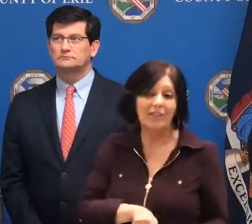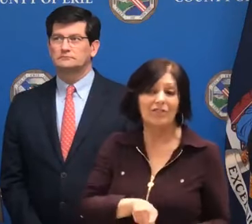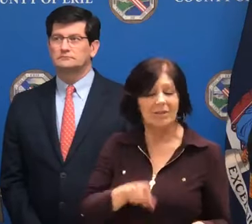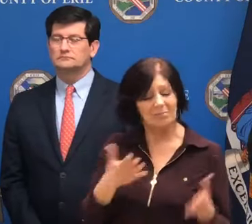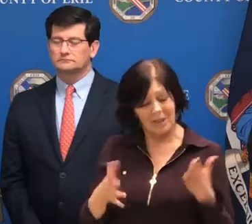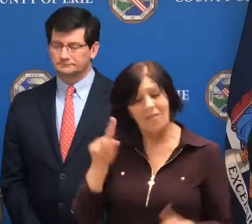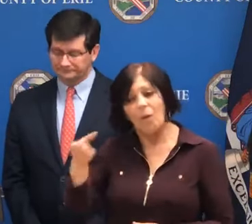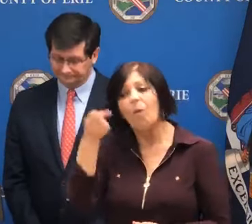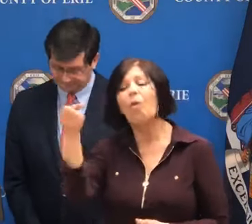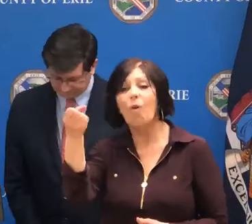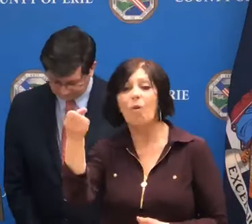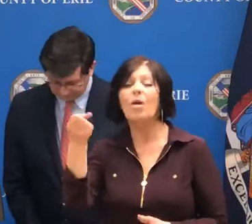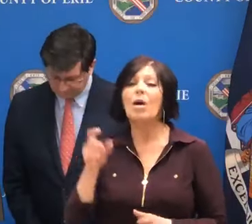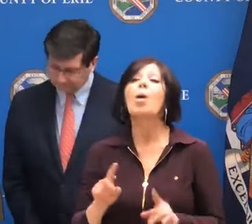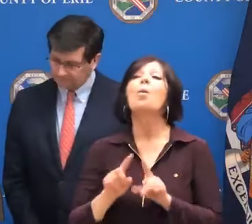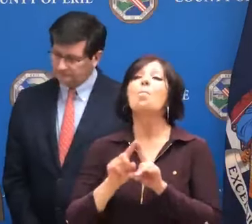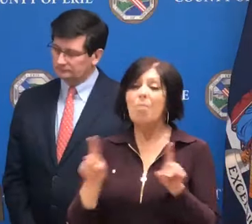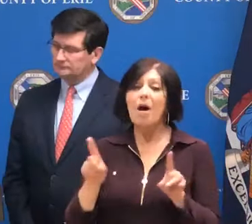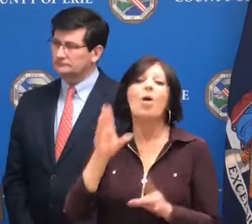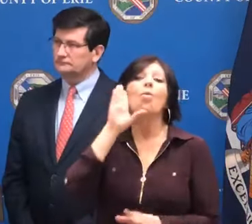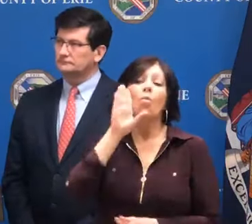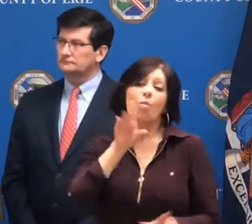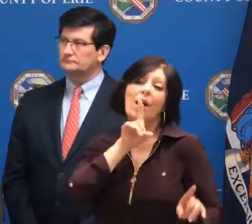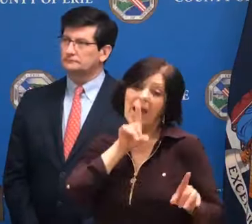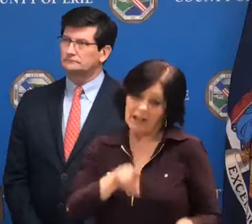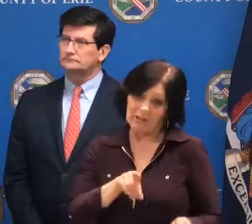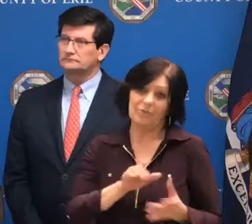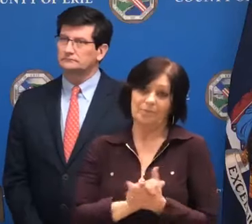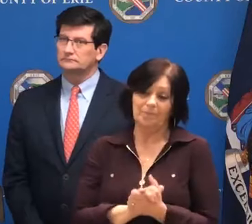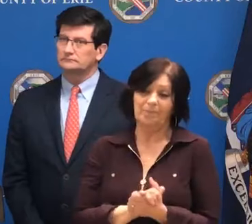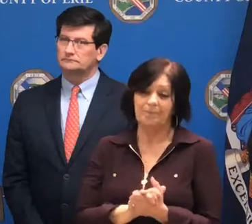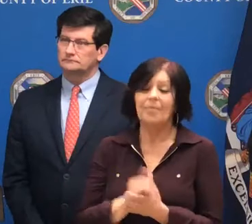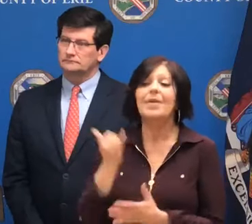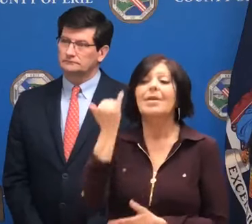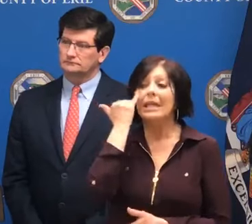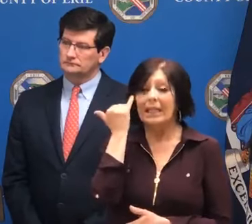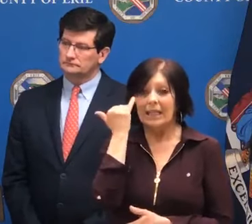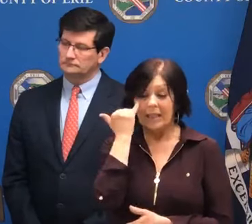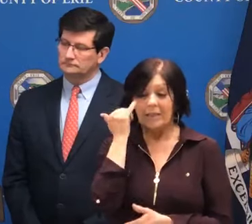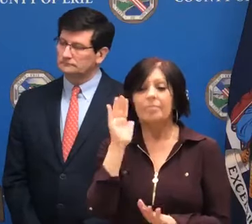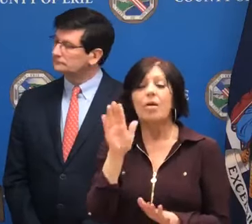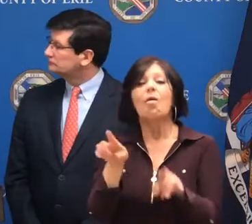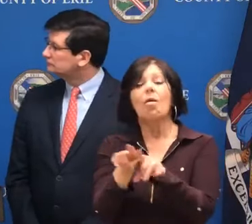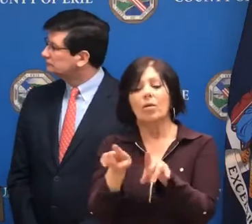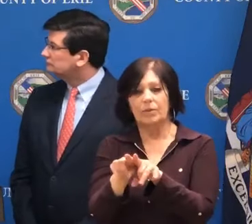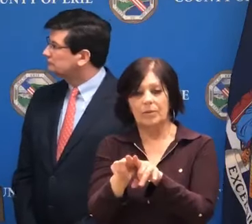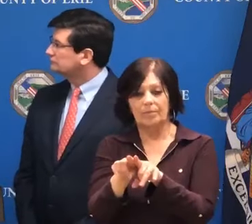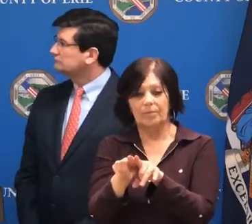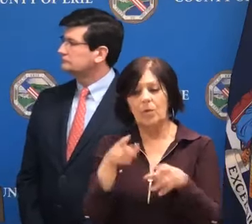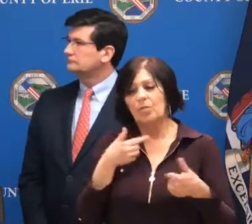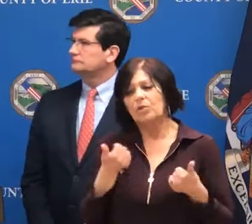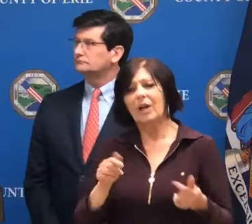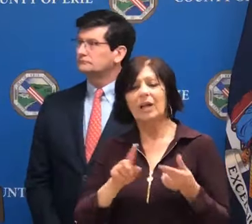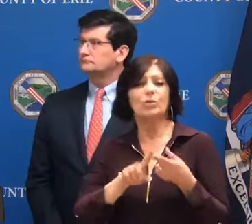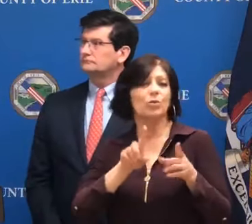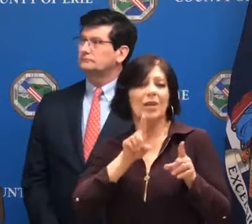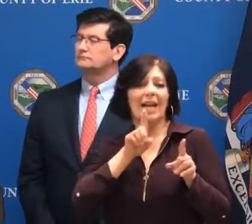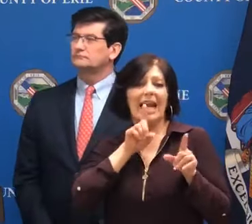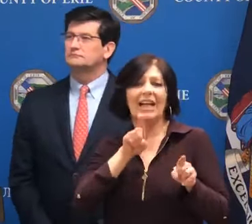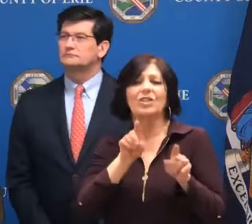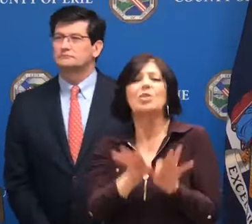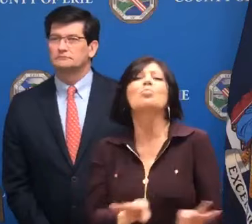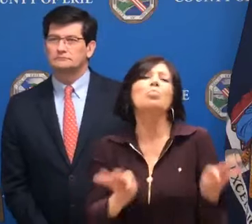time before they can talk to a live individual. And also, we're really trying to answer